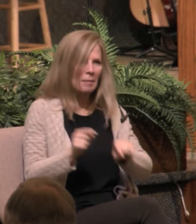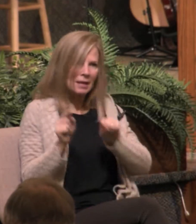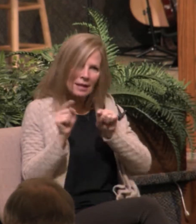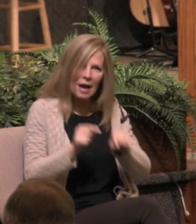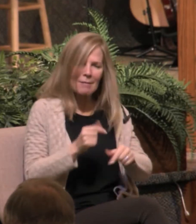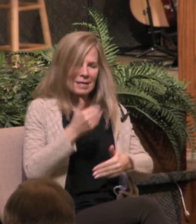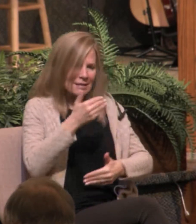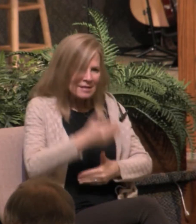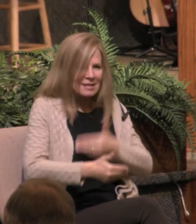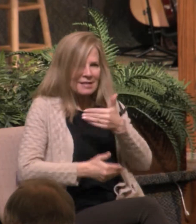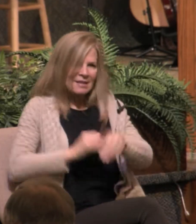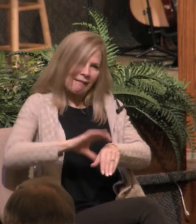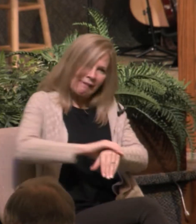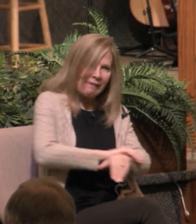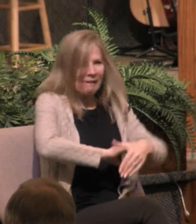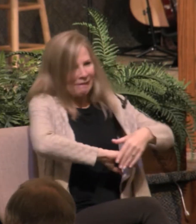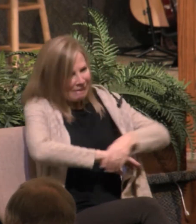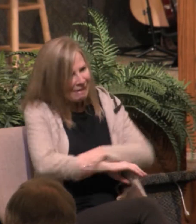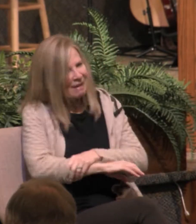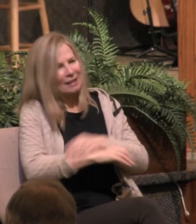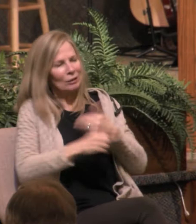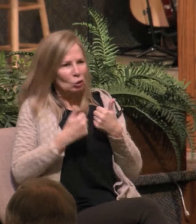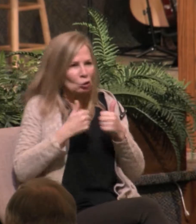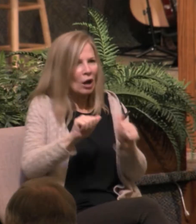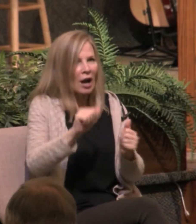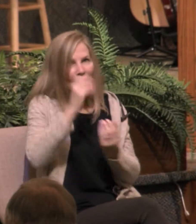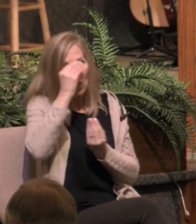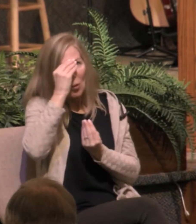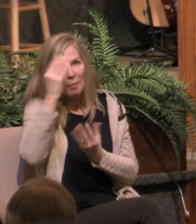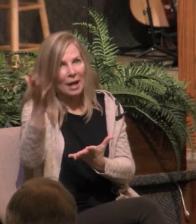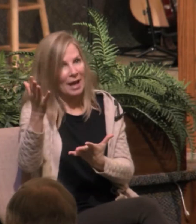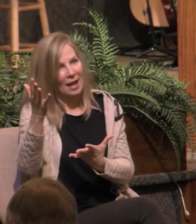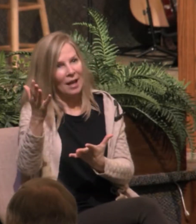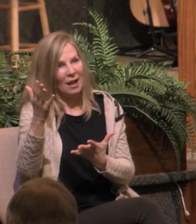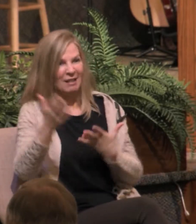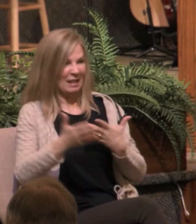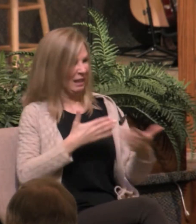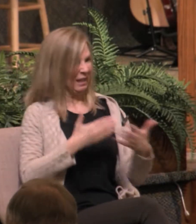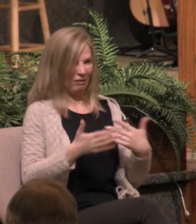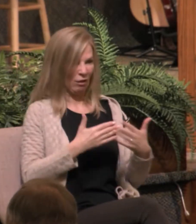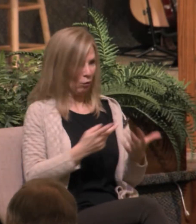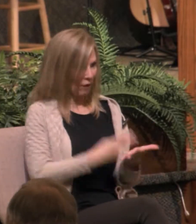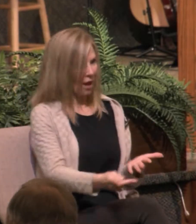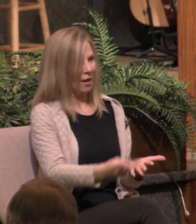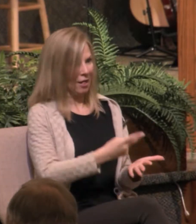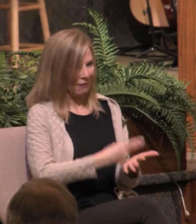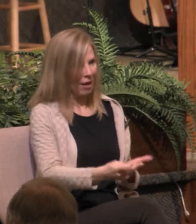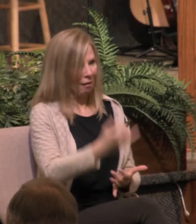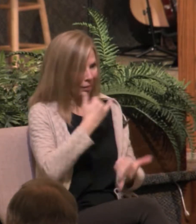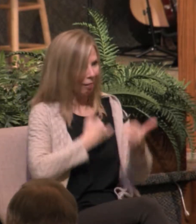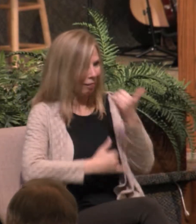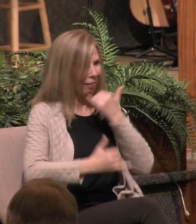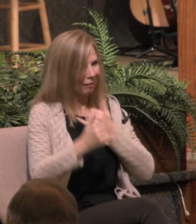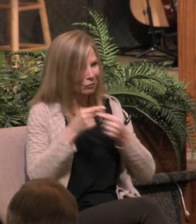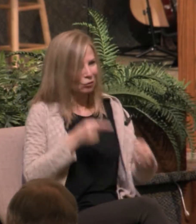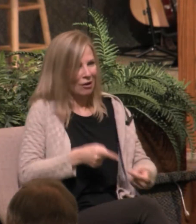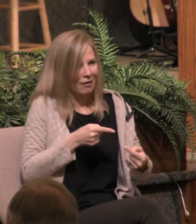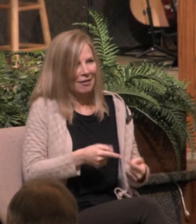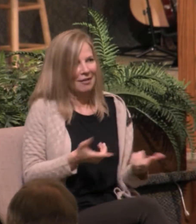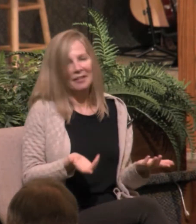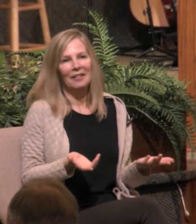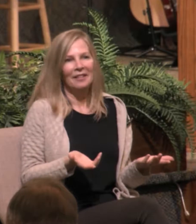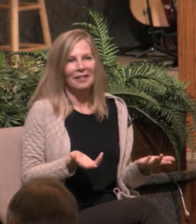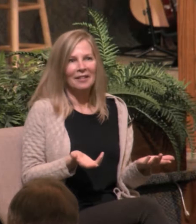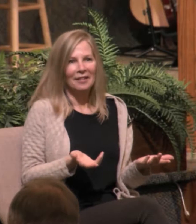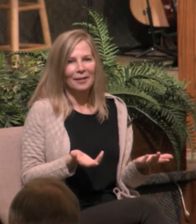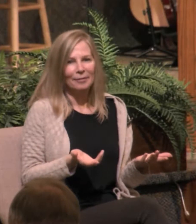forward? How do we keep trying to obey despite our failures and struggles?